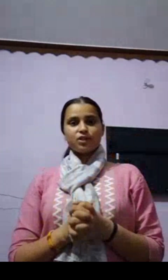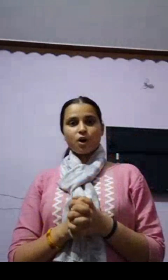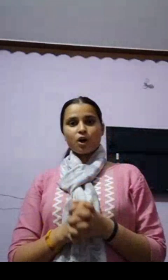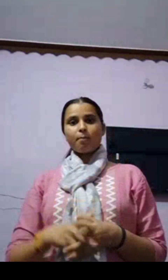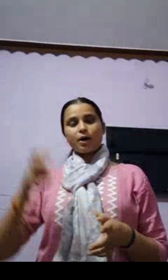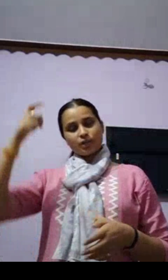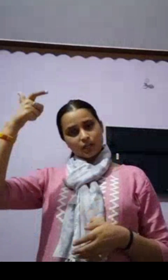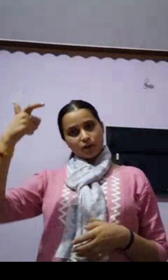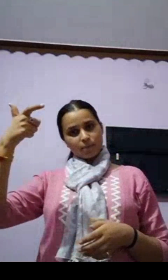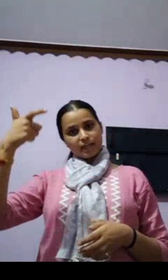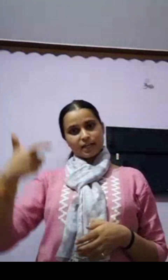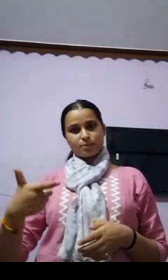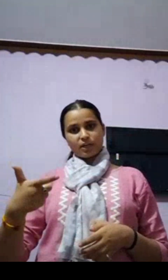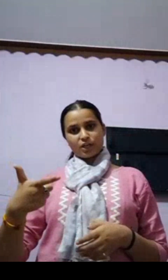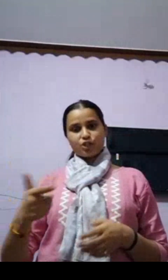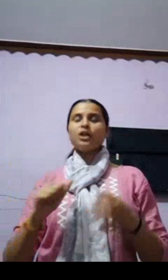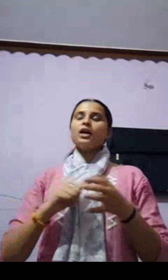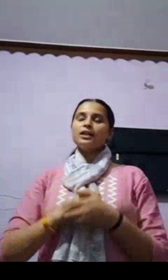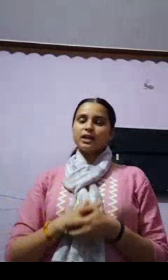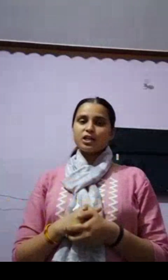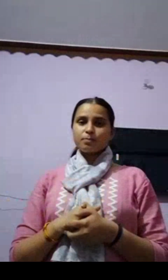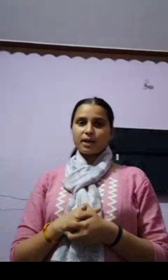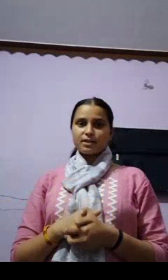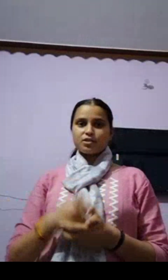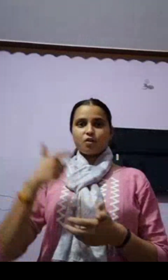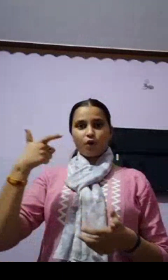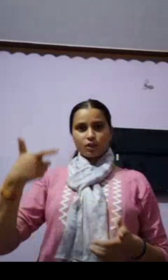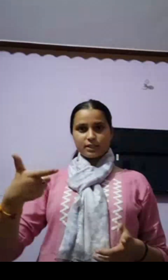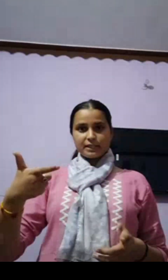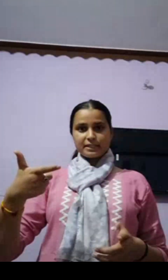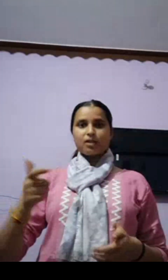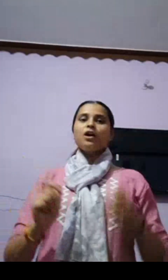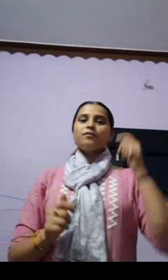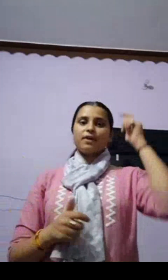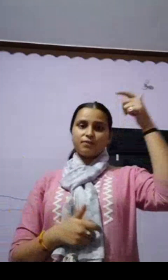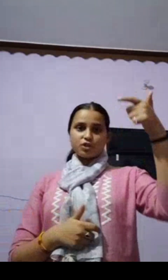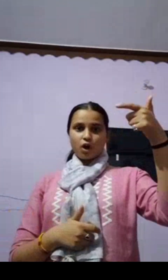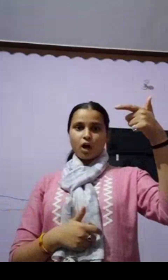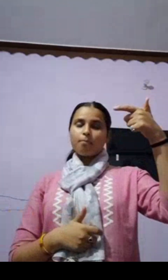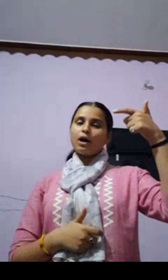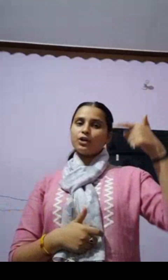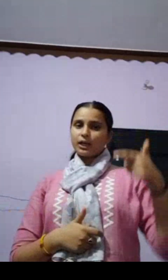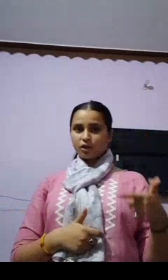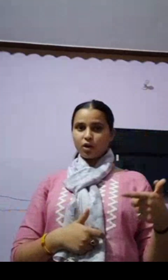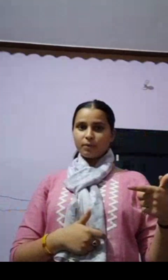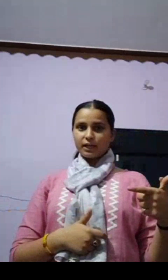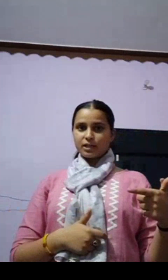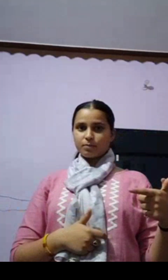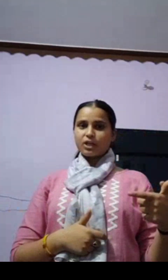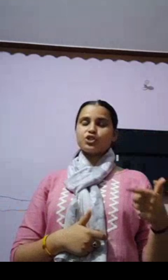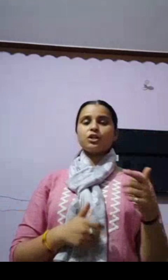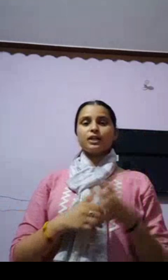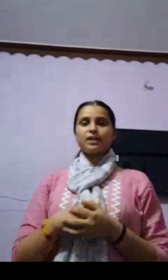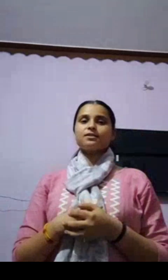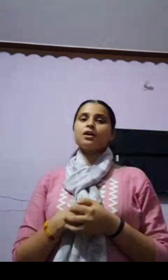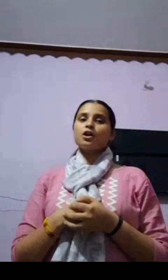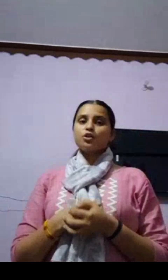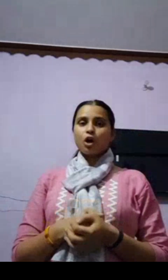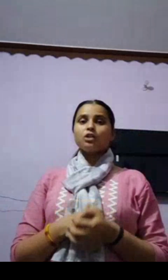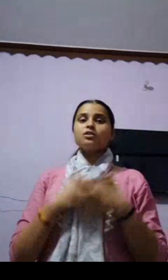talk about aerobic respiration, there is presence of oxygen. When we talk about anaerobic respiration, there is not